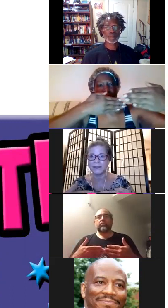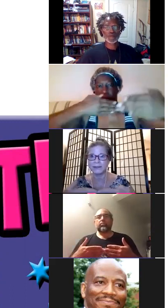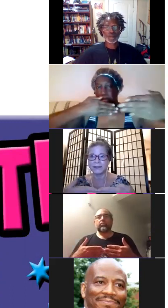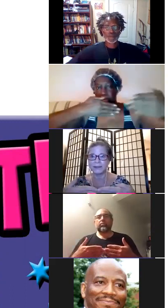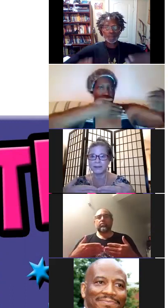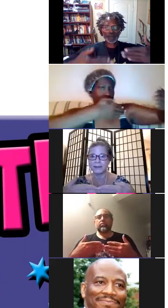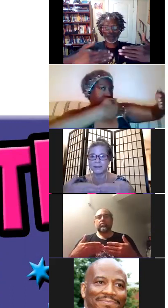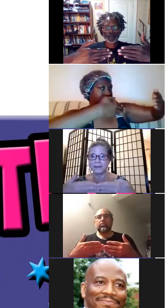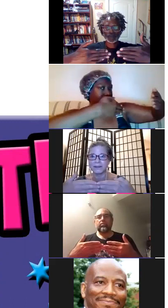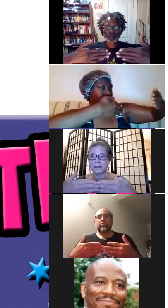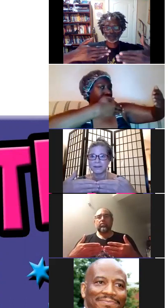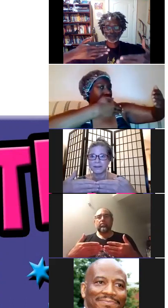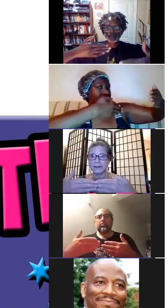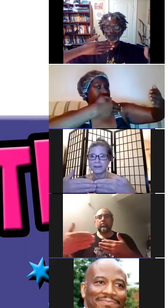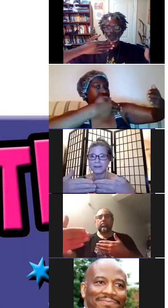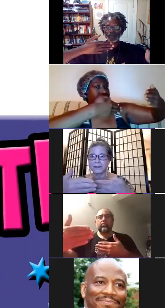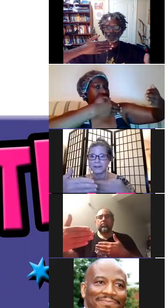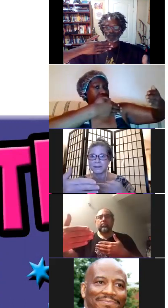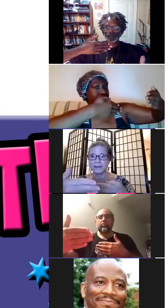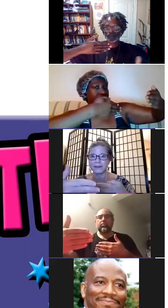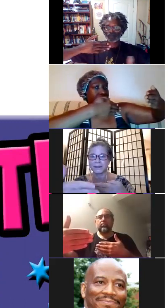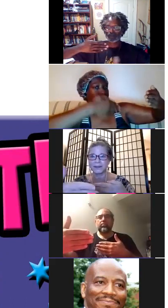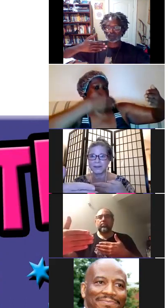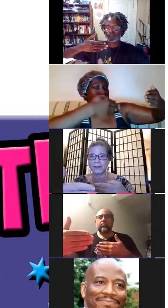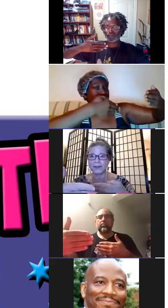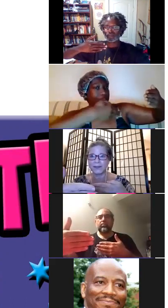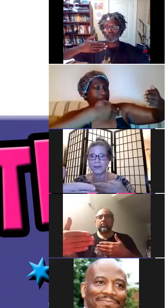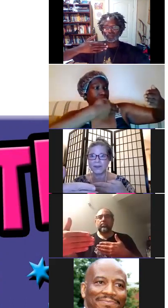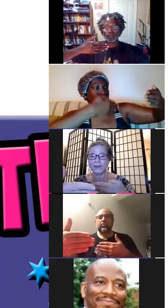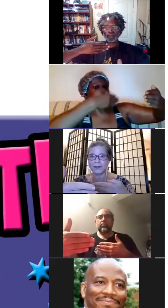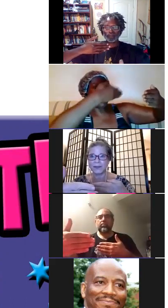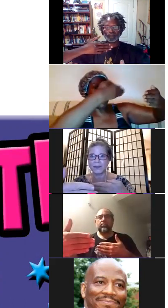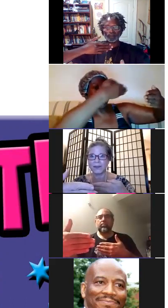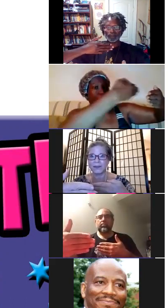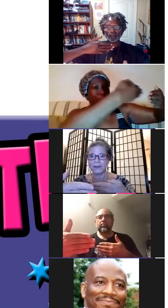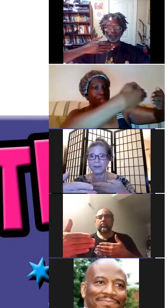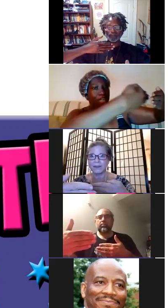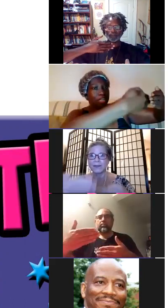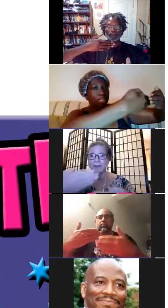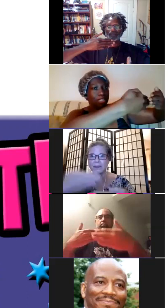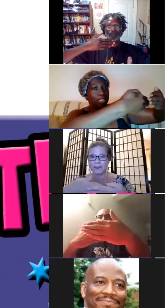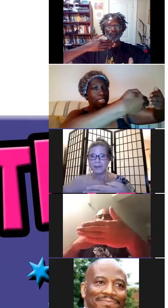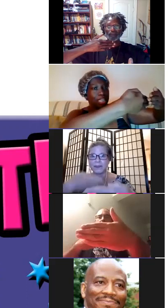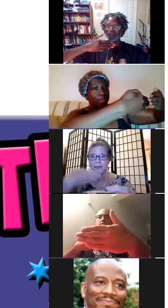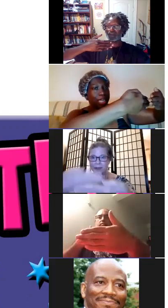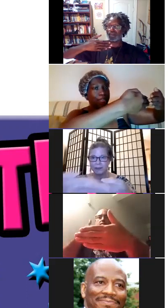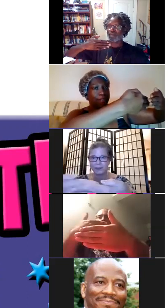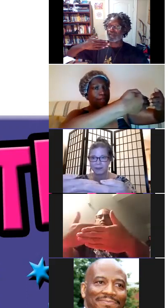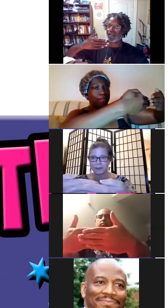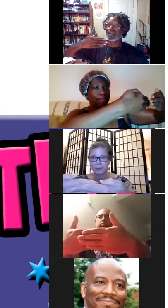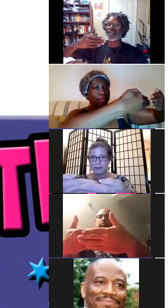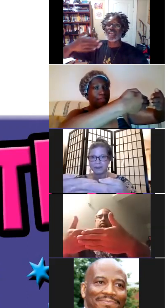you, kind of apart from each other. Your dominant hand moves near the other